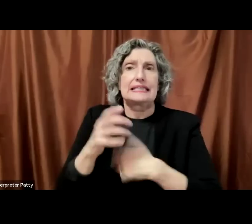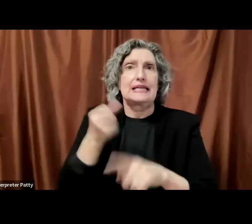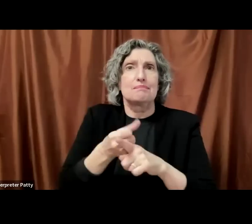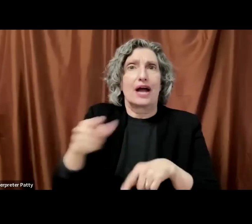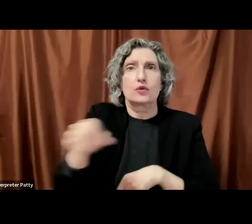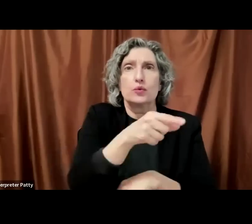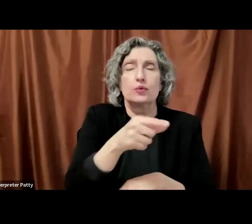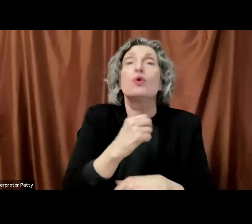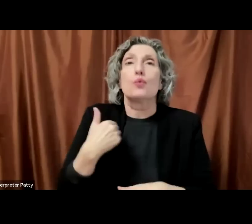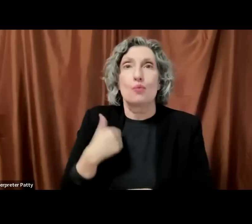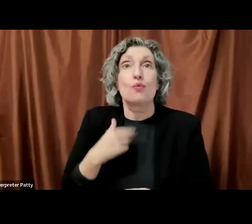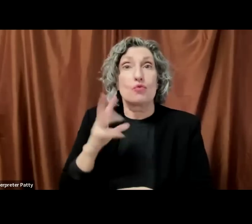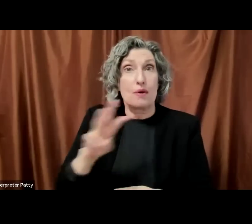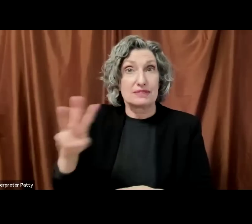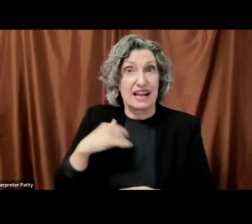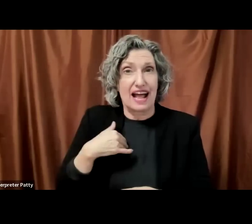form that we have on our